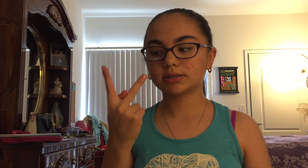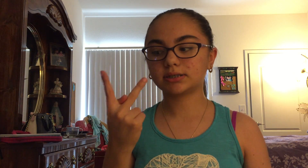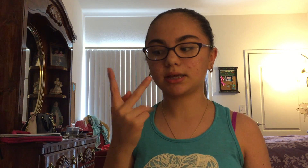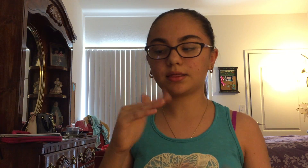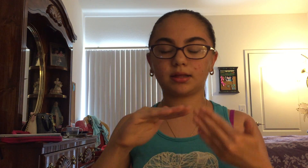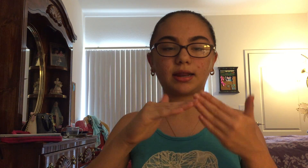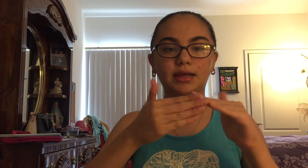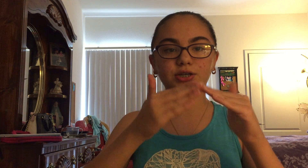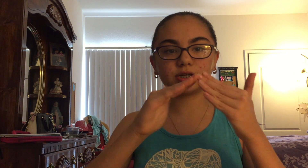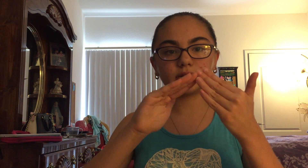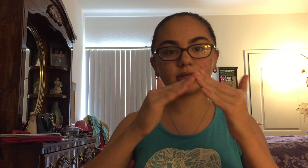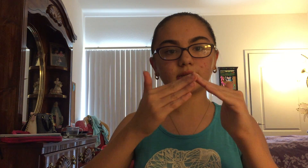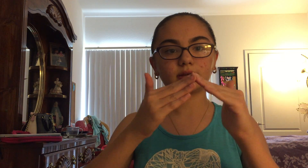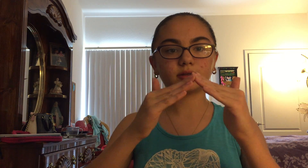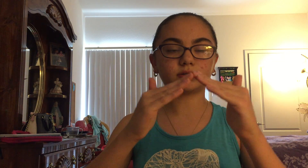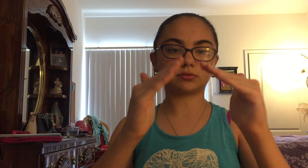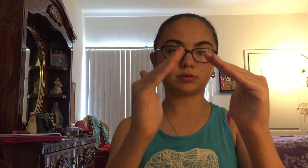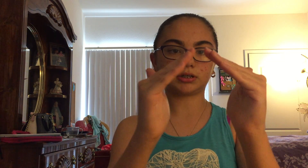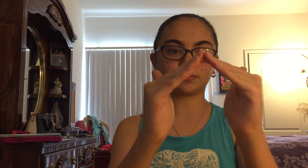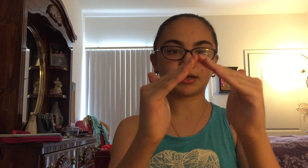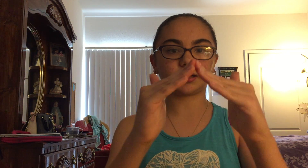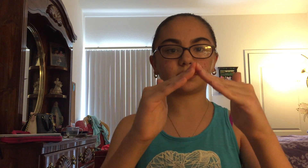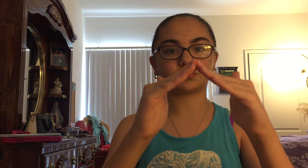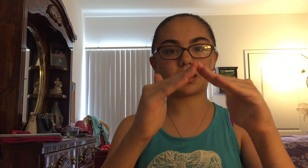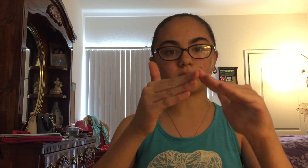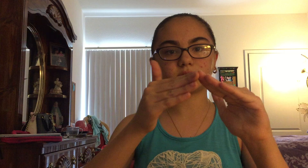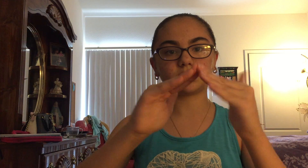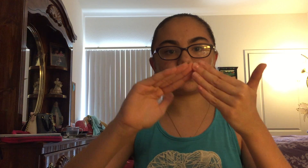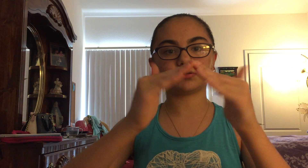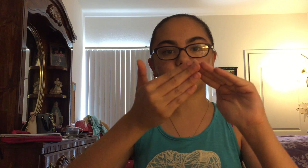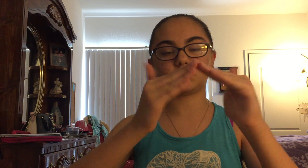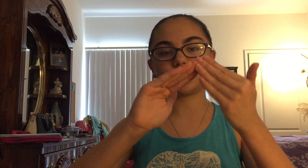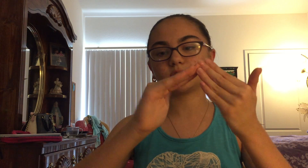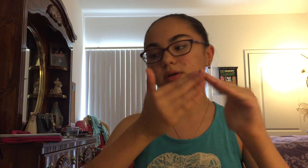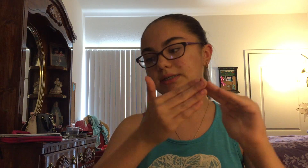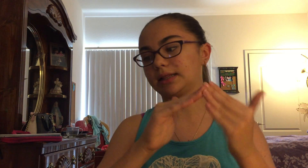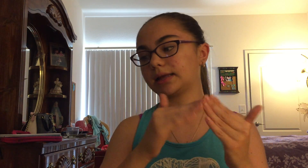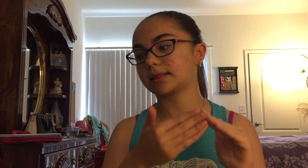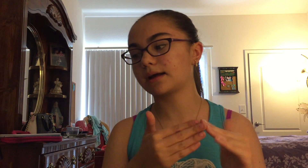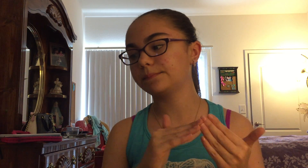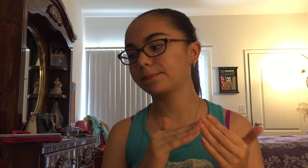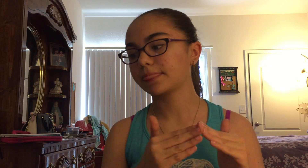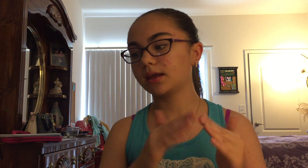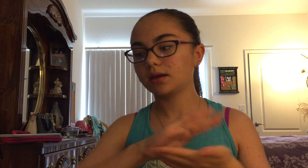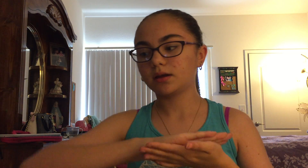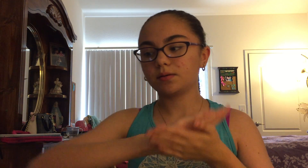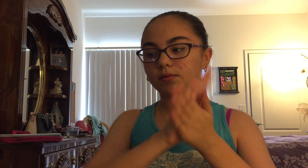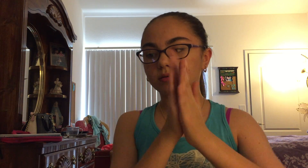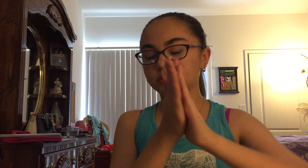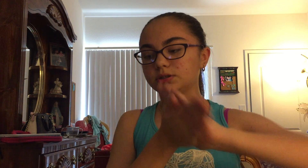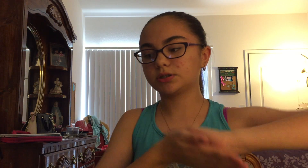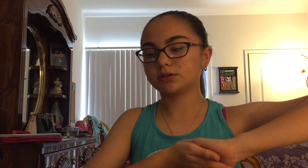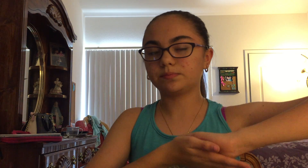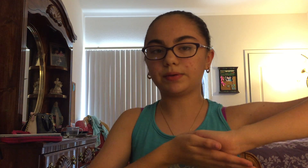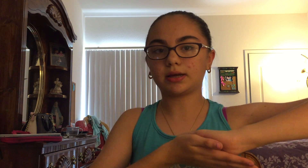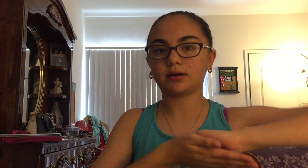see the nations so just make like little house and twist it like that become